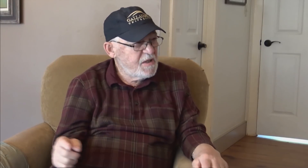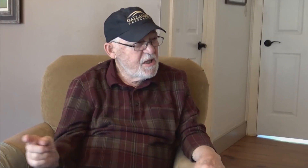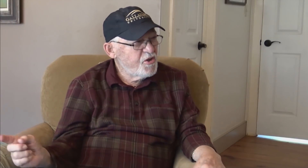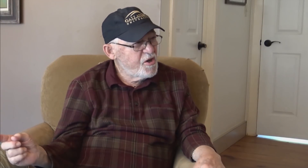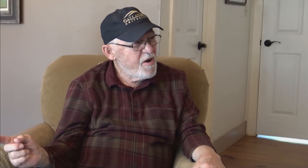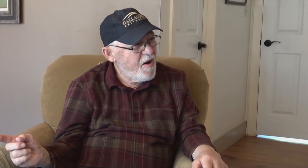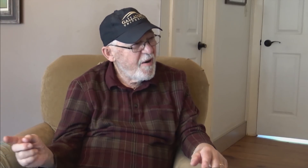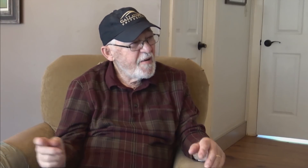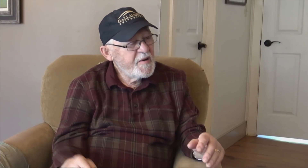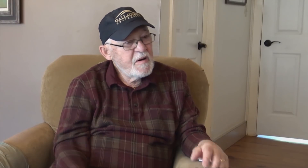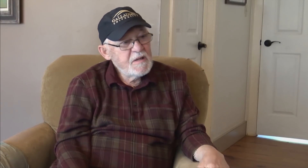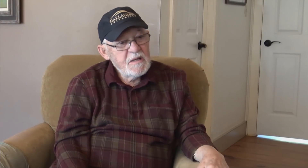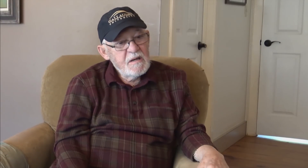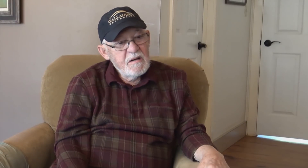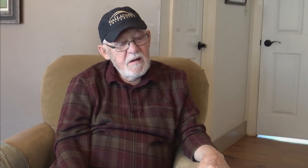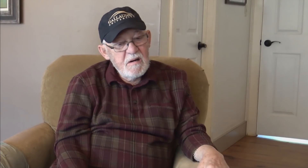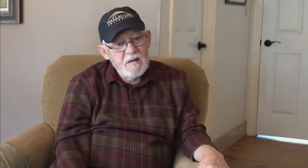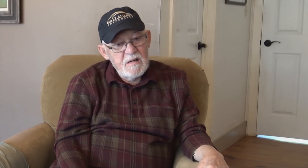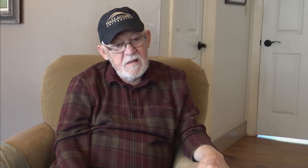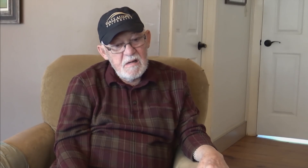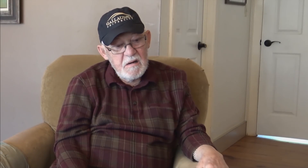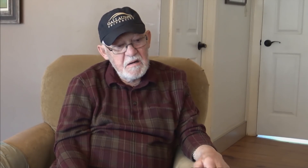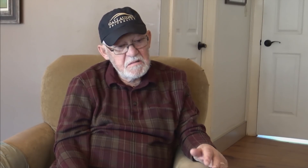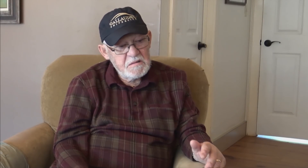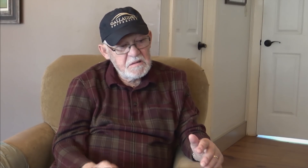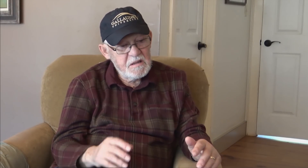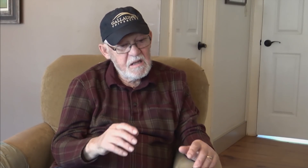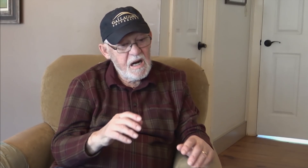And that's what was the result.